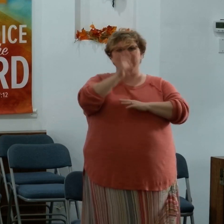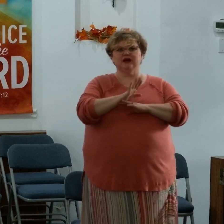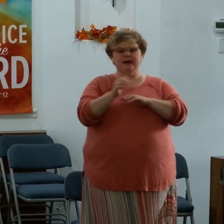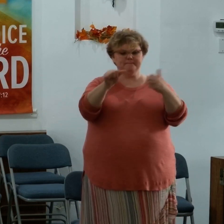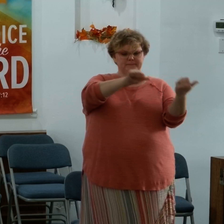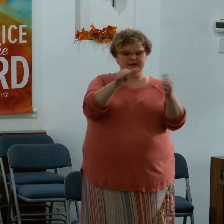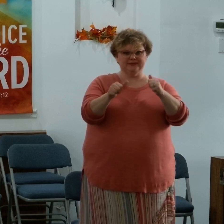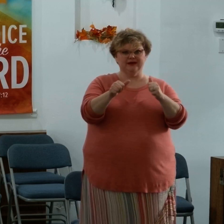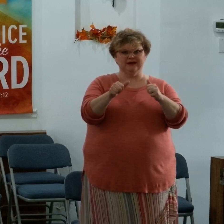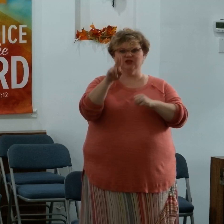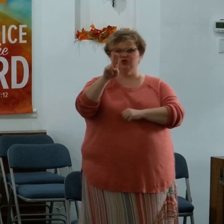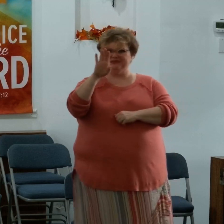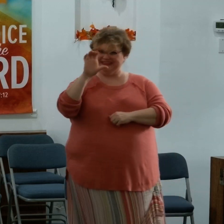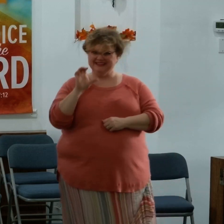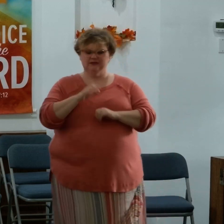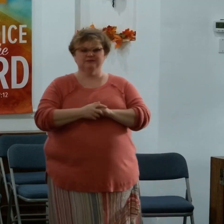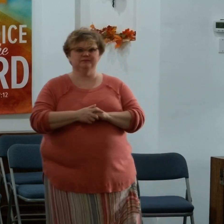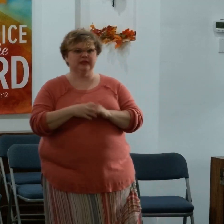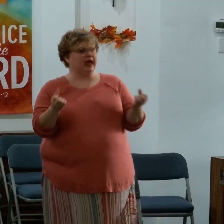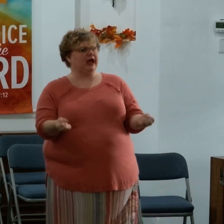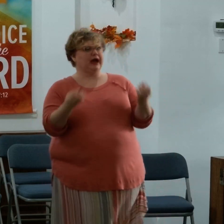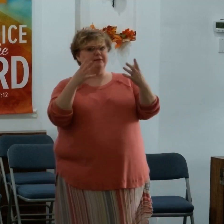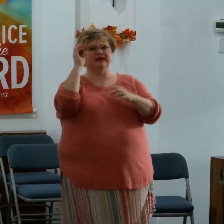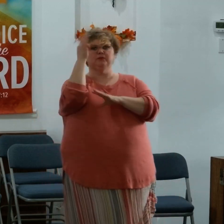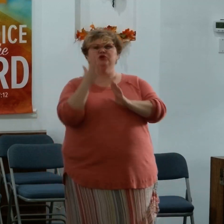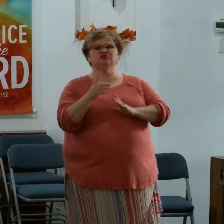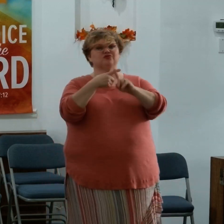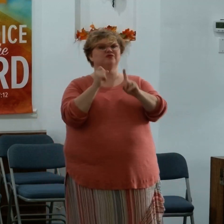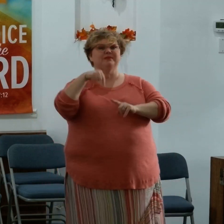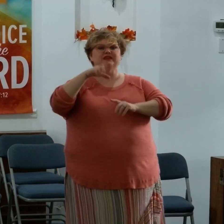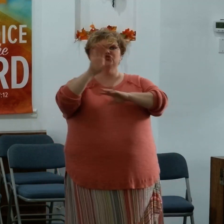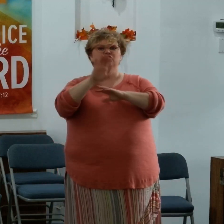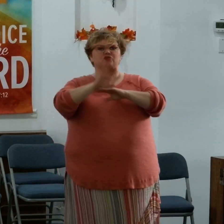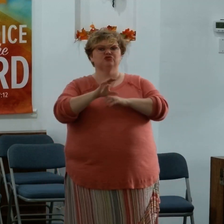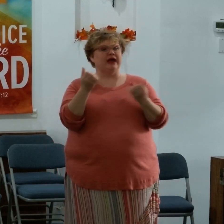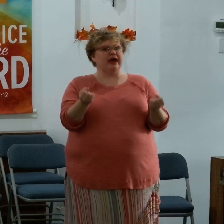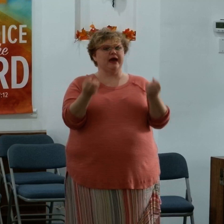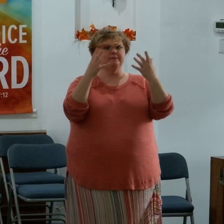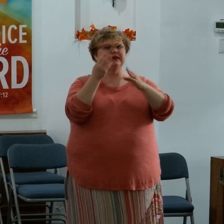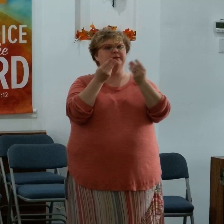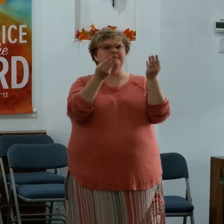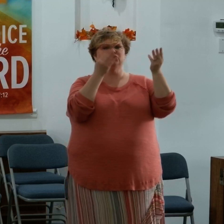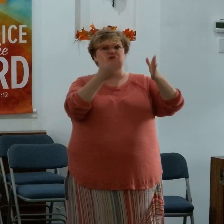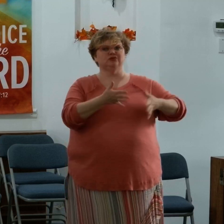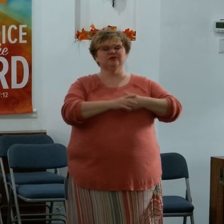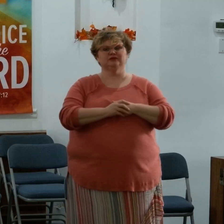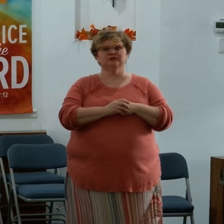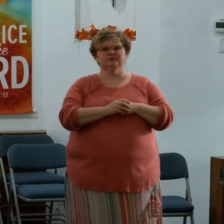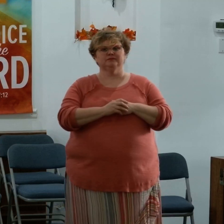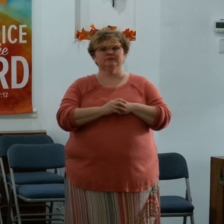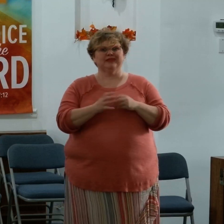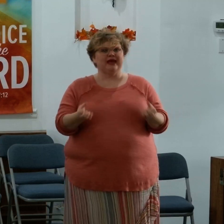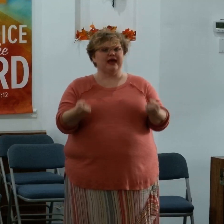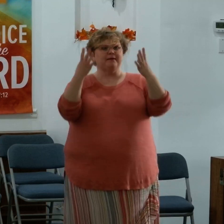in Union Baptist Church? How many preachers came from this church? How many missionaries came from this church? How